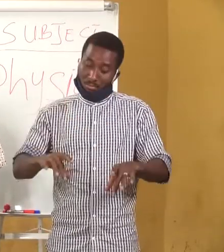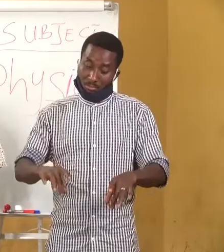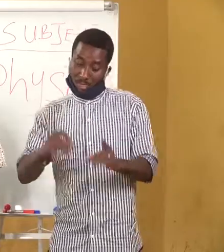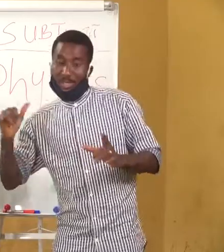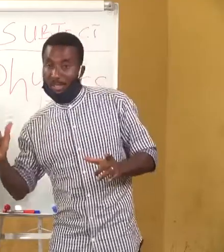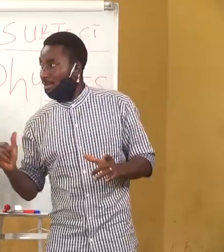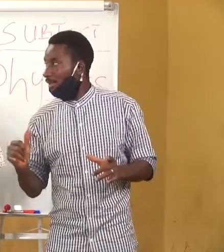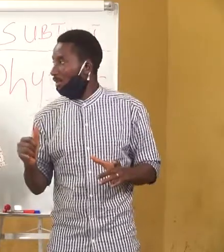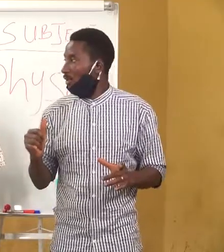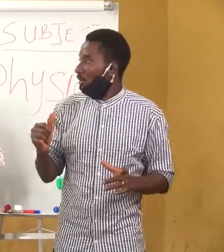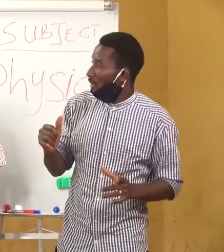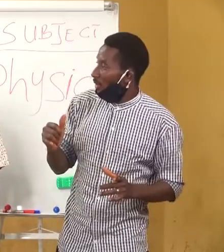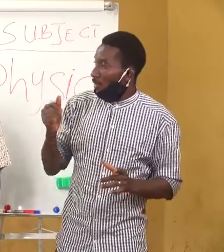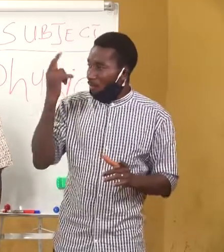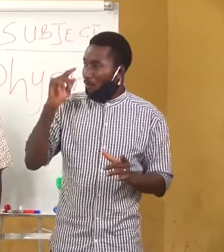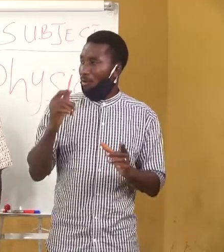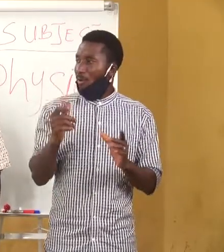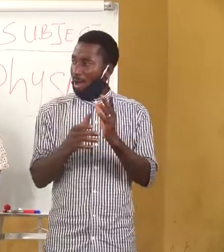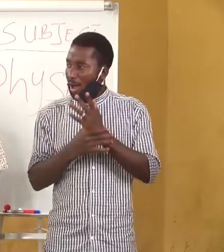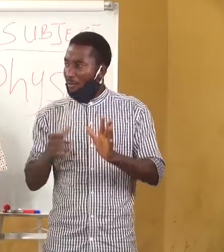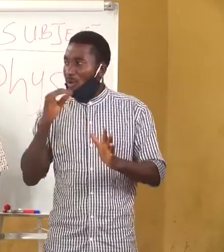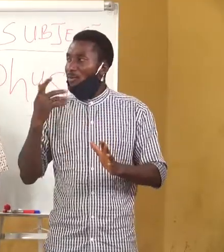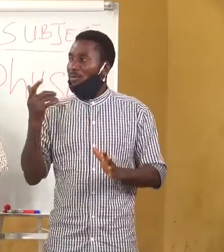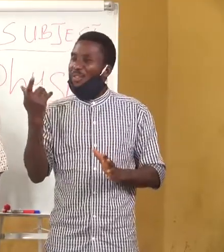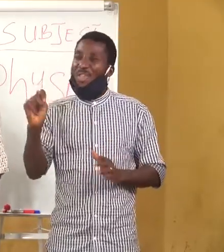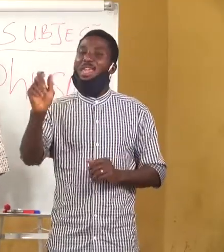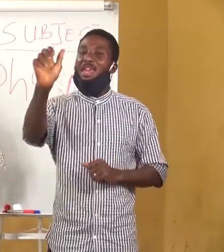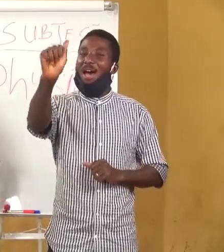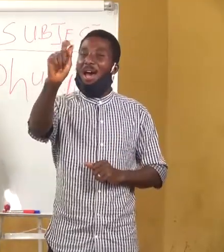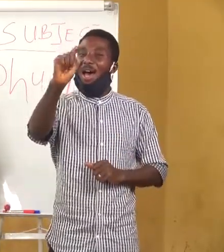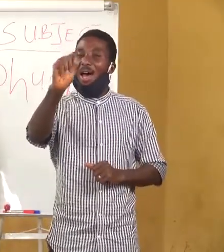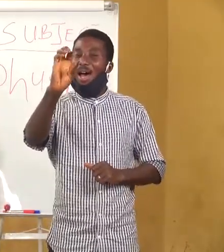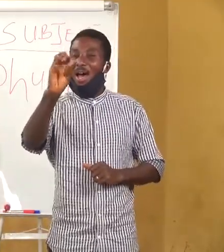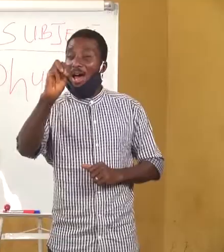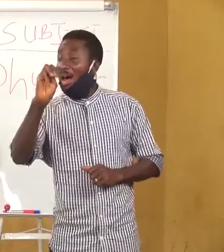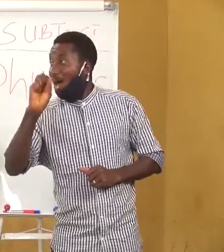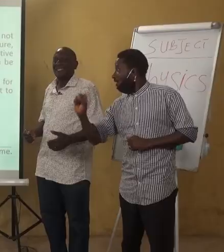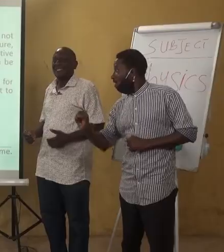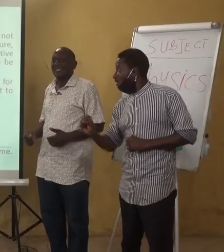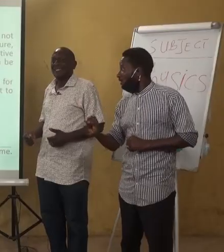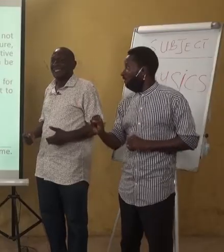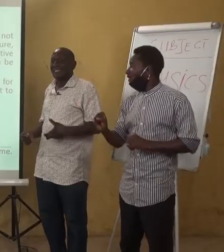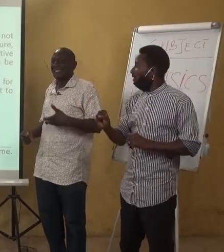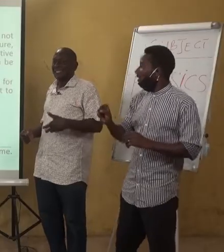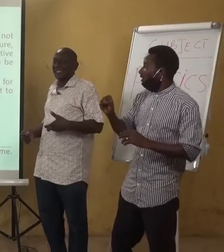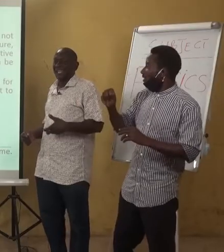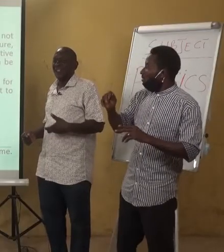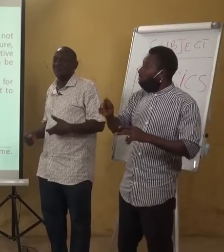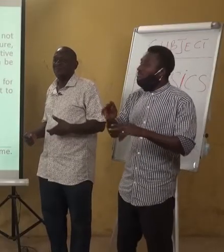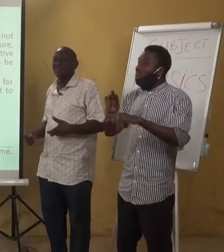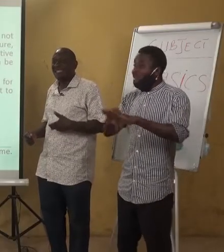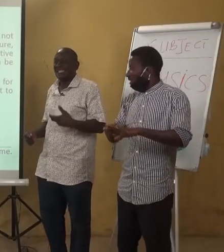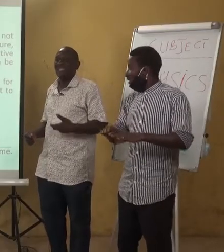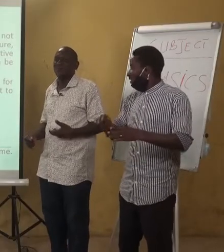initially present in the element to decay. That means that is the